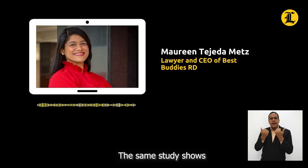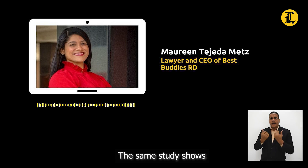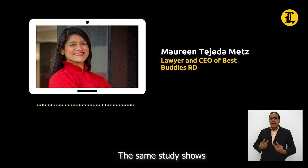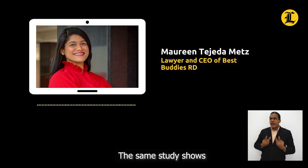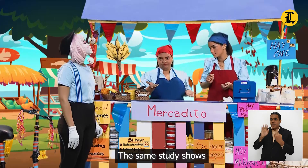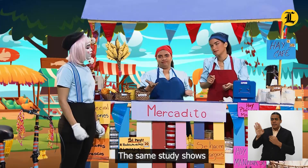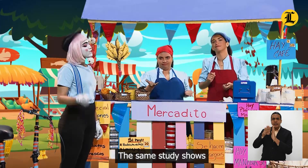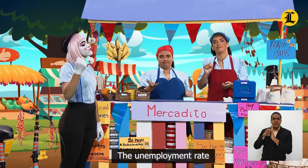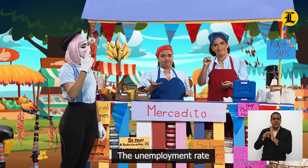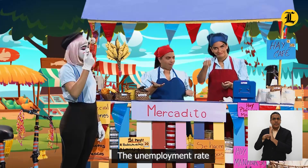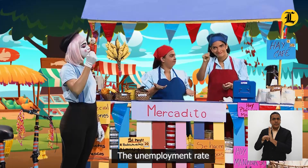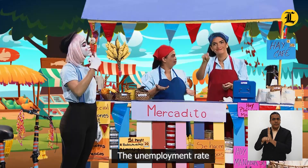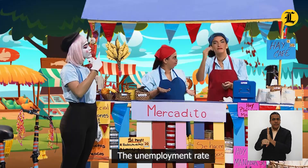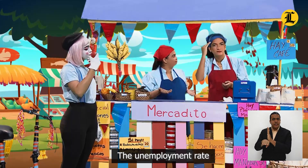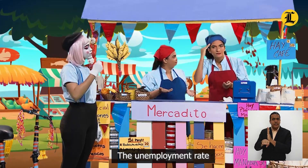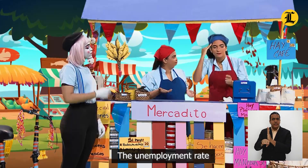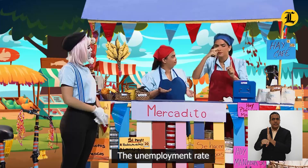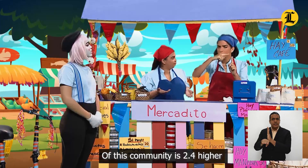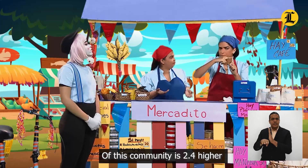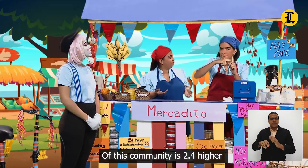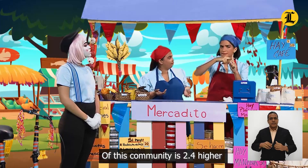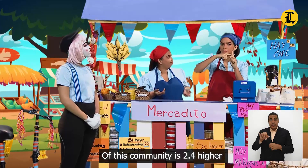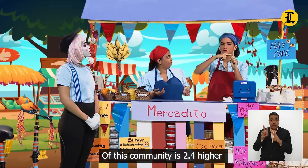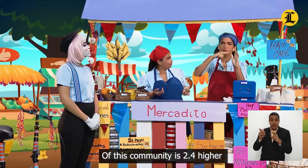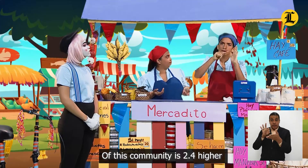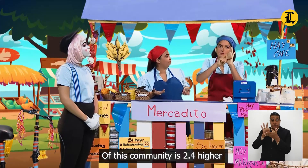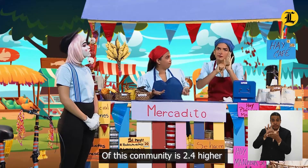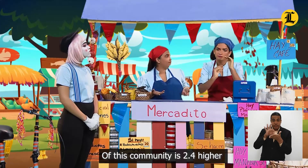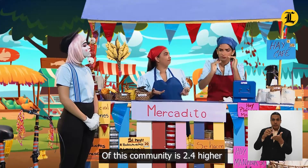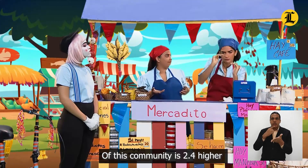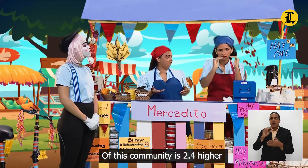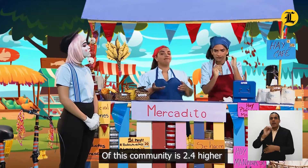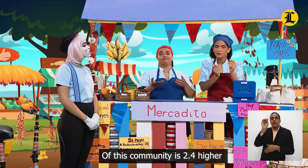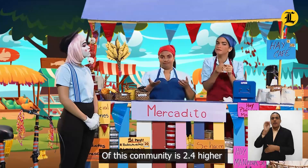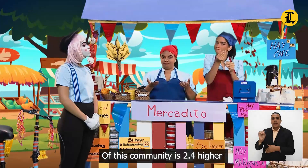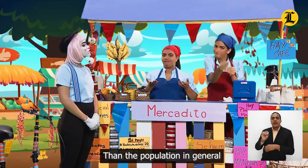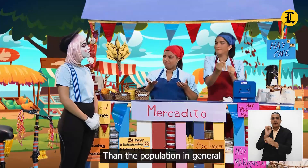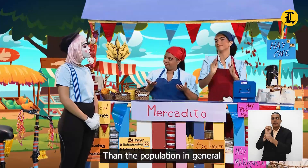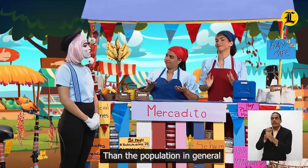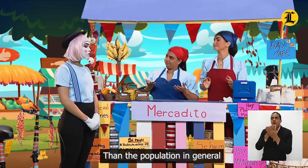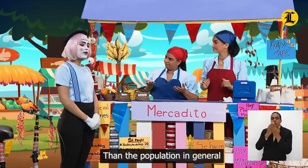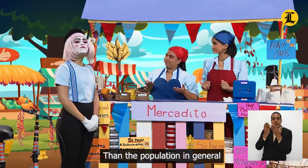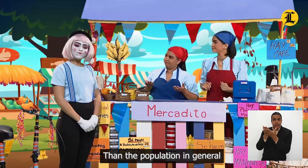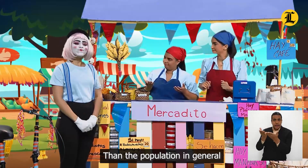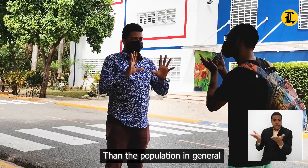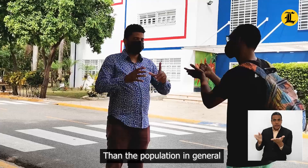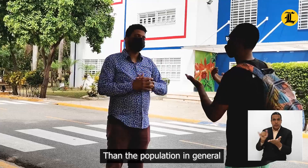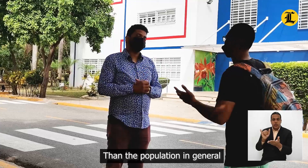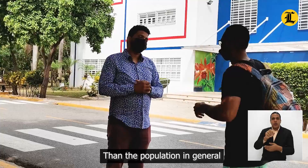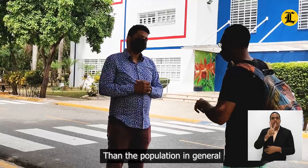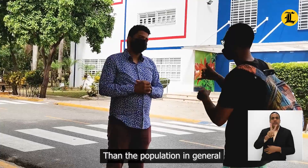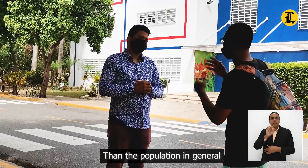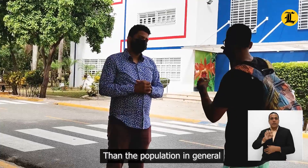The same study shows the unemployment rate of this community is 2.4 higher than the